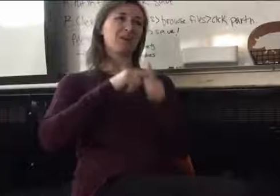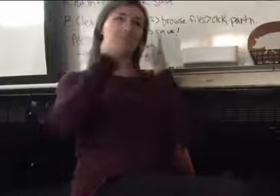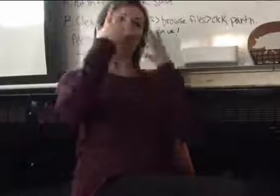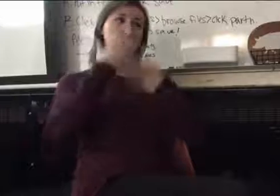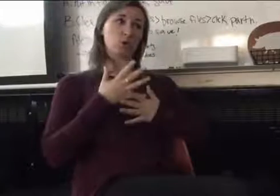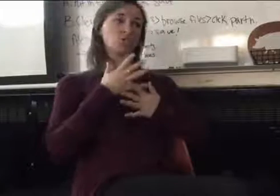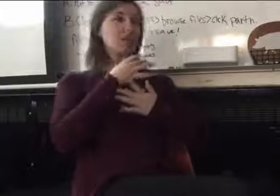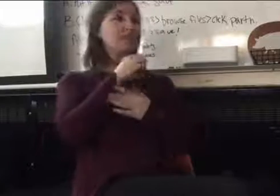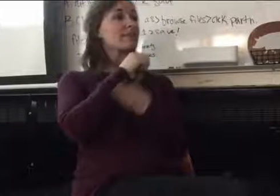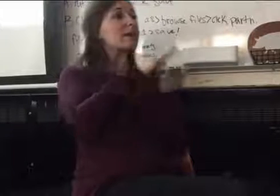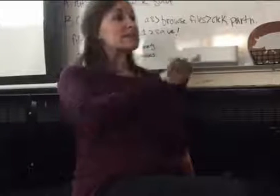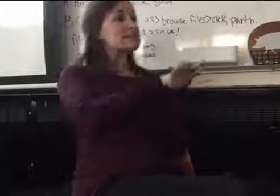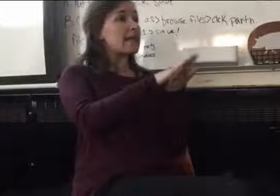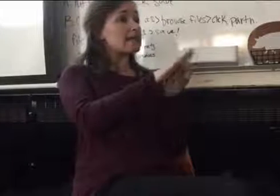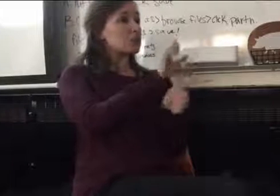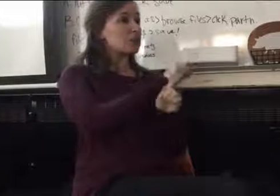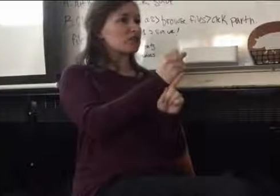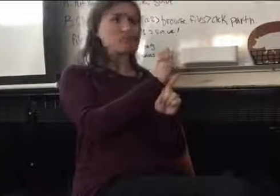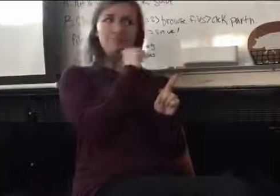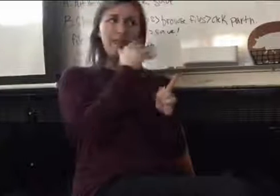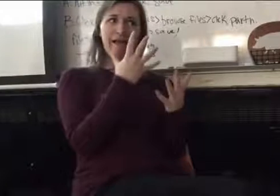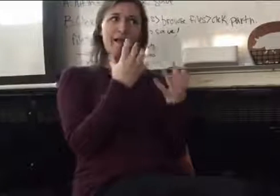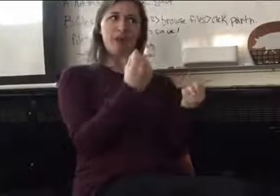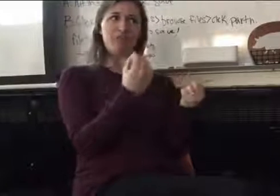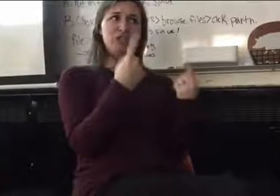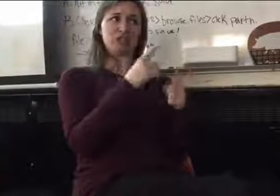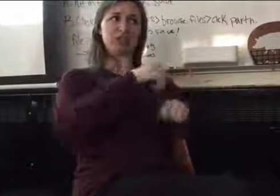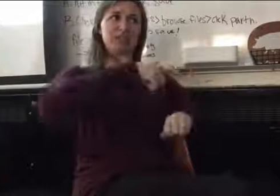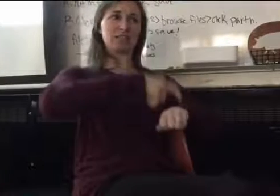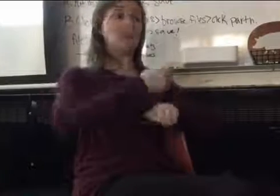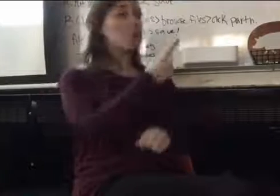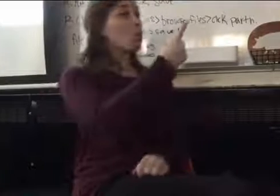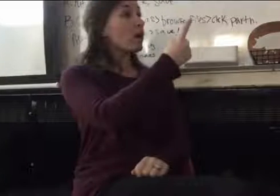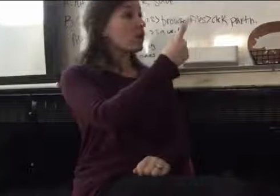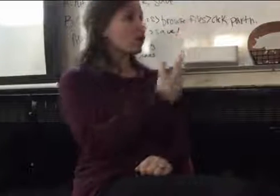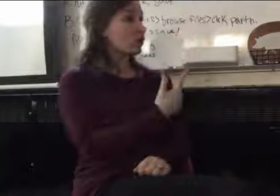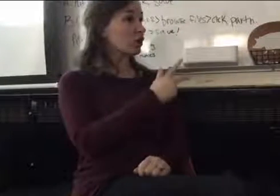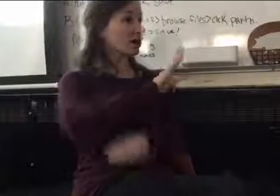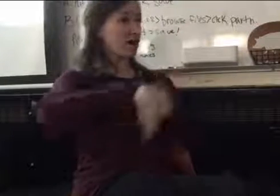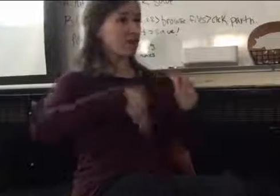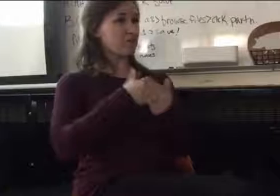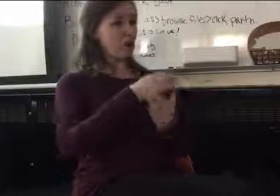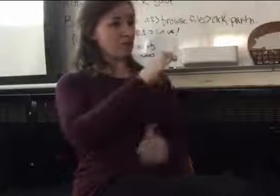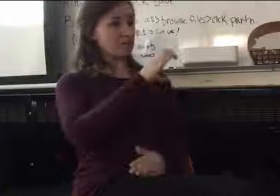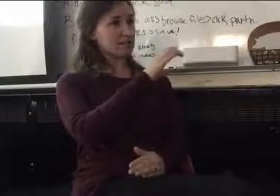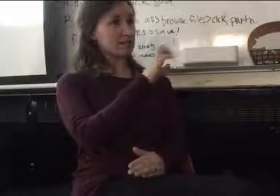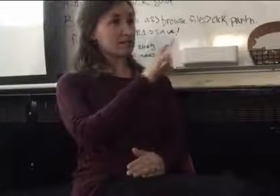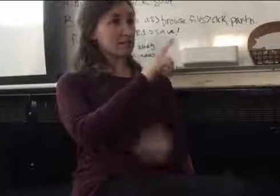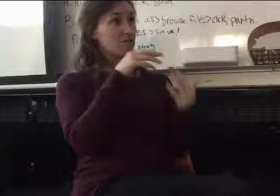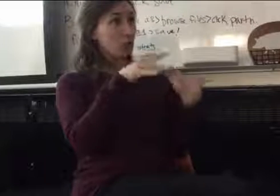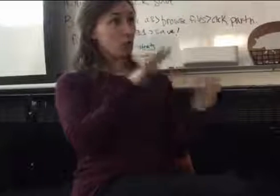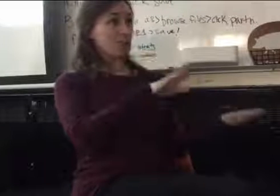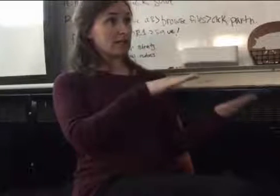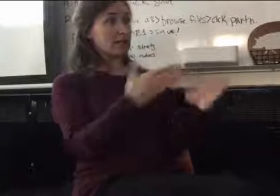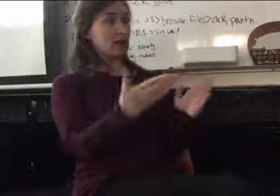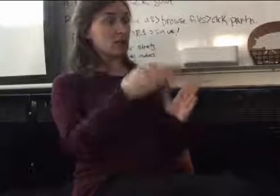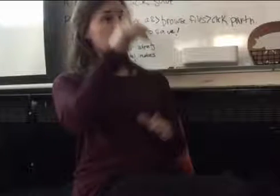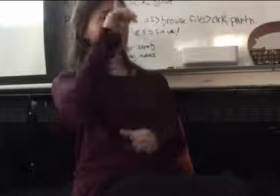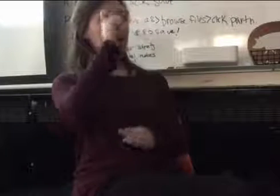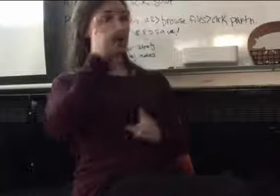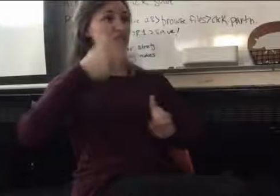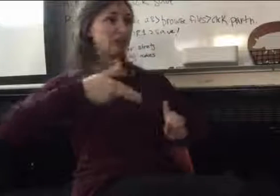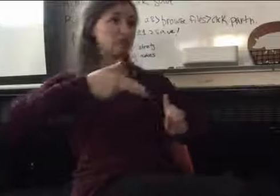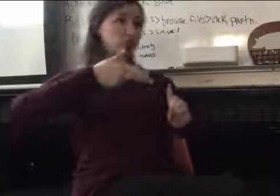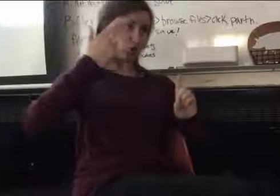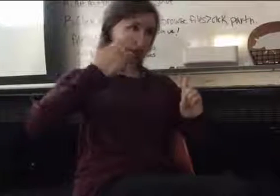sanitary conditions are not very healthy during this time. If you didn't know, 1/3 of all Civil War deaths were due to like shooting and being hit